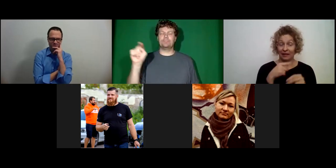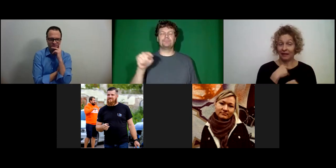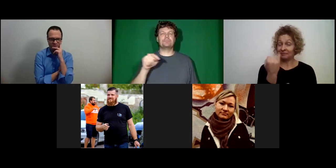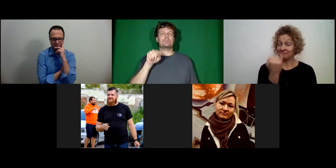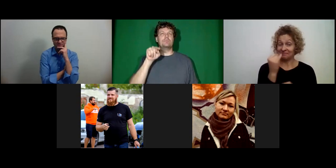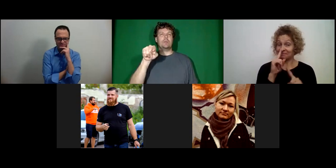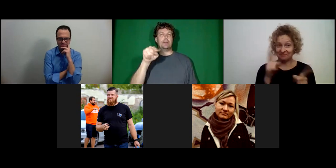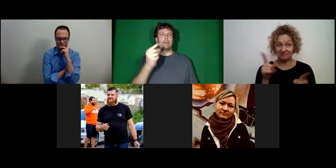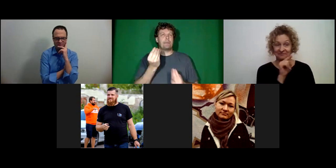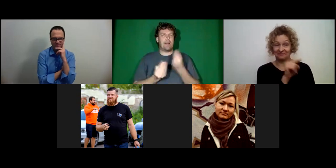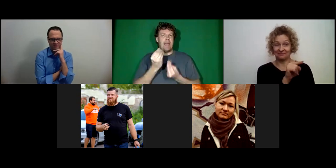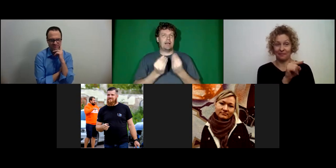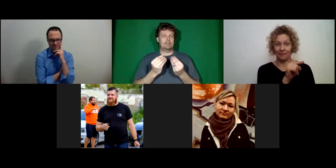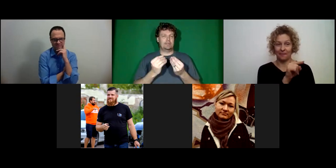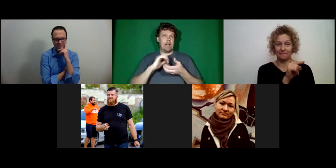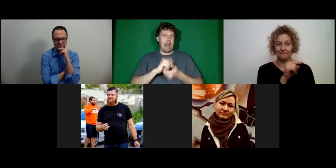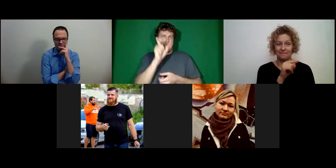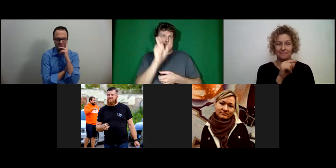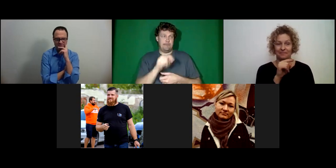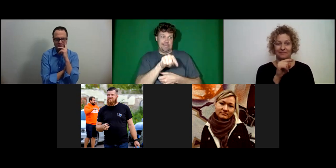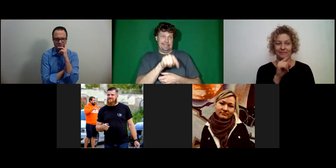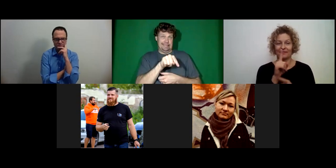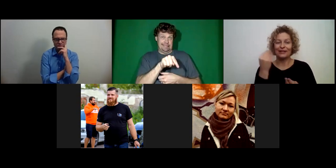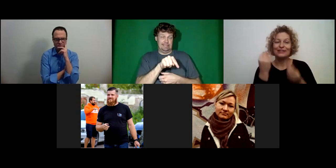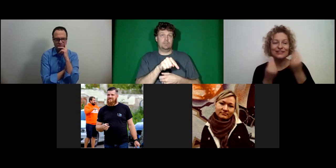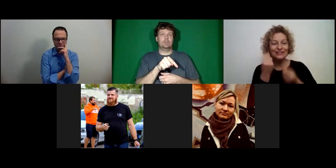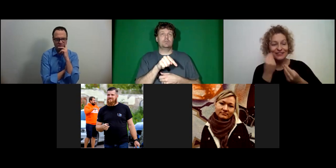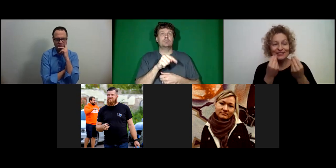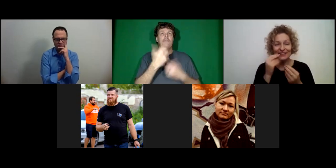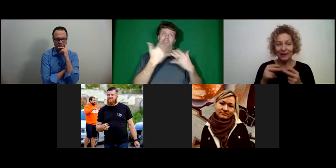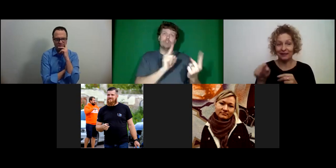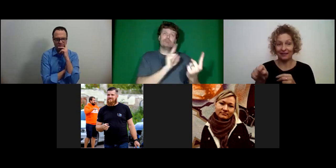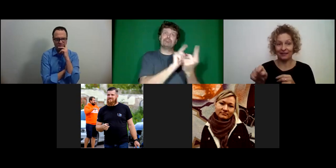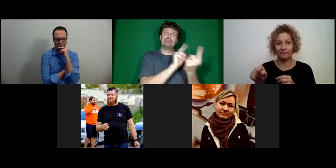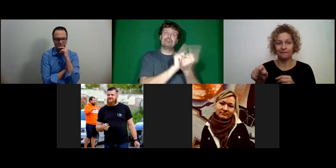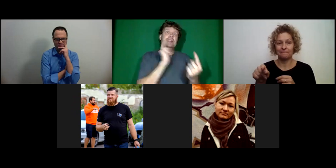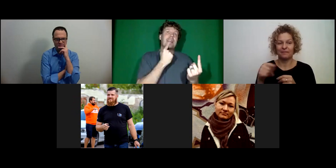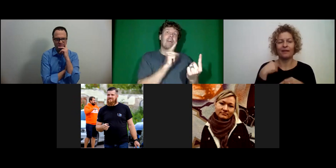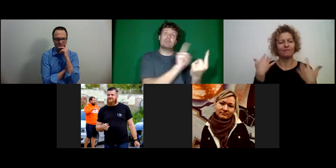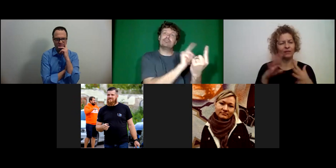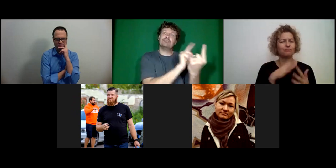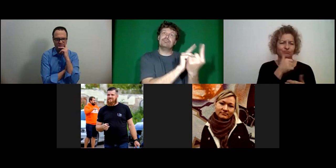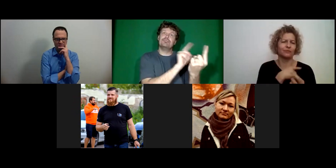worldwide. And one interesting story that happened in Romania, there was some